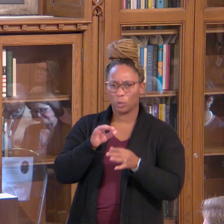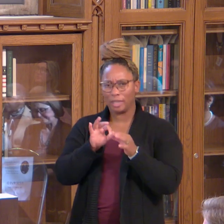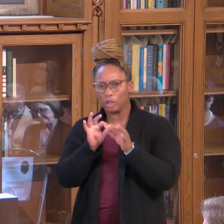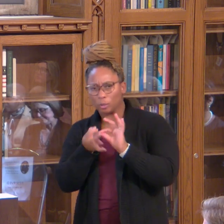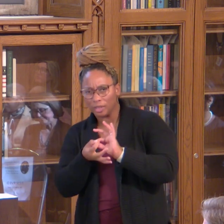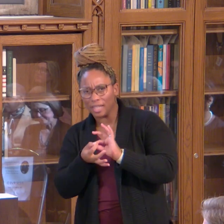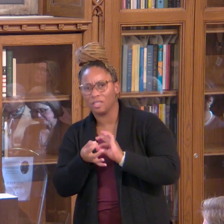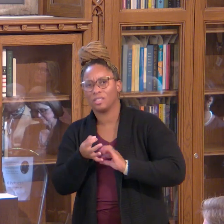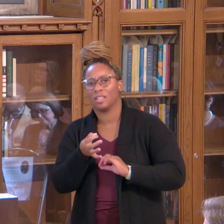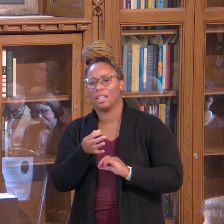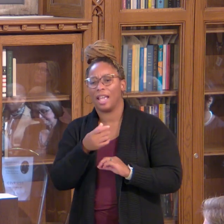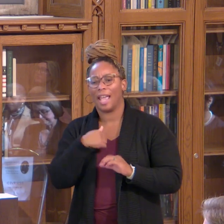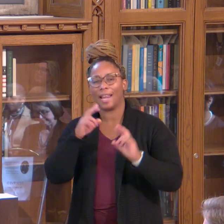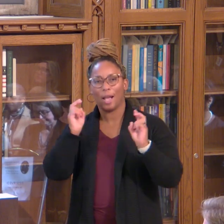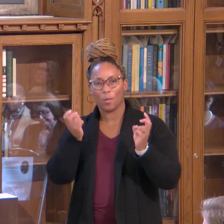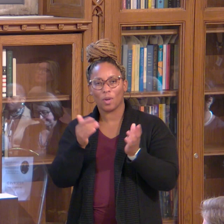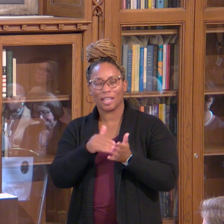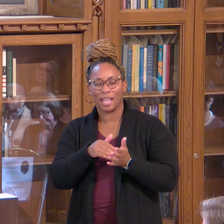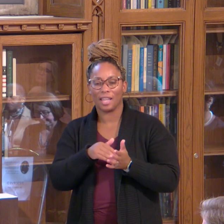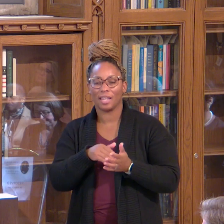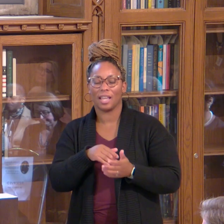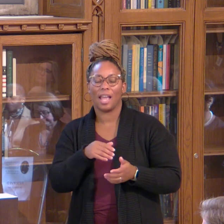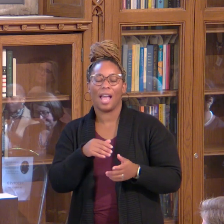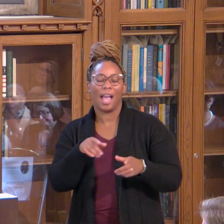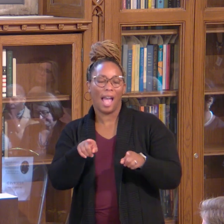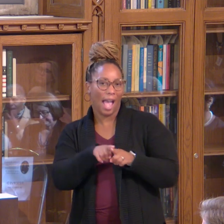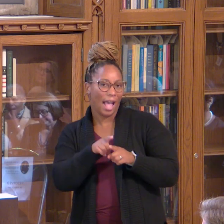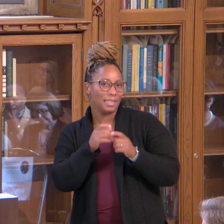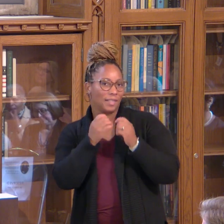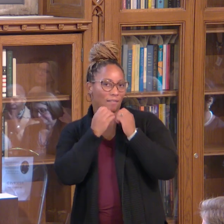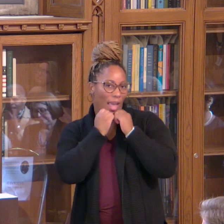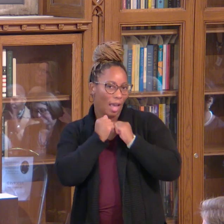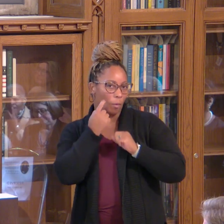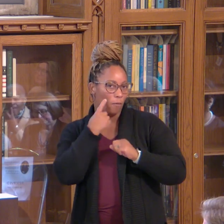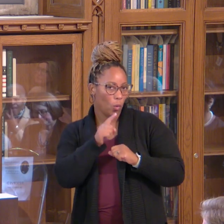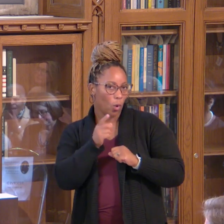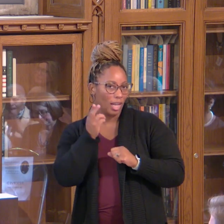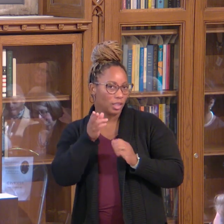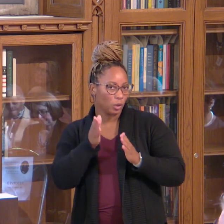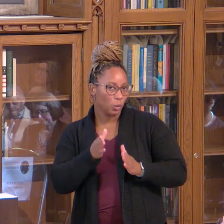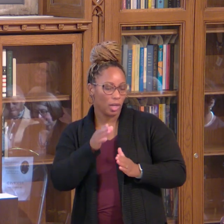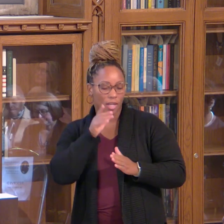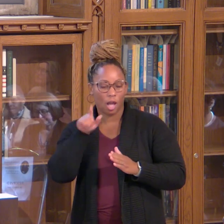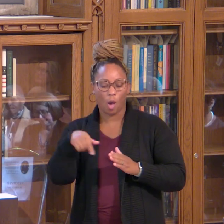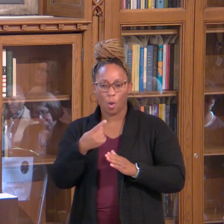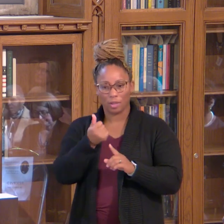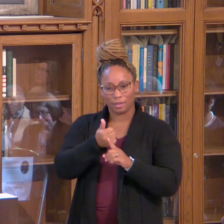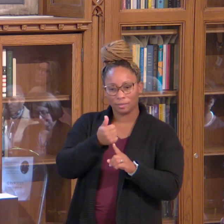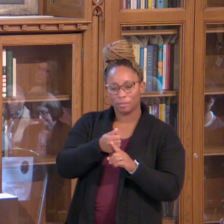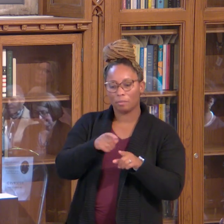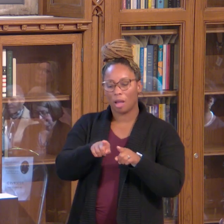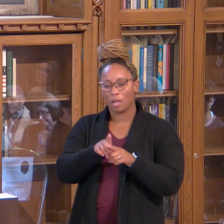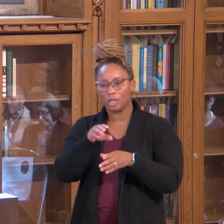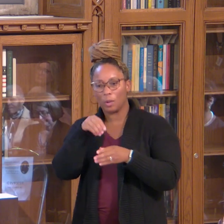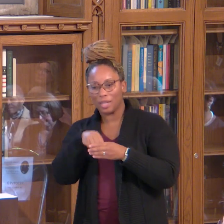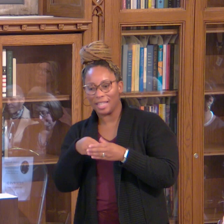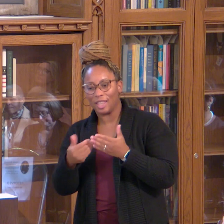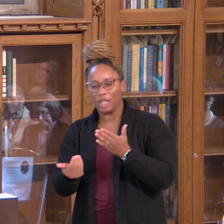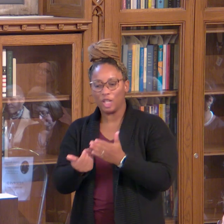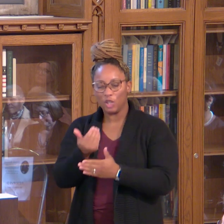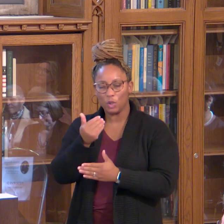interpretation and I quote him again as valuable for the historian not only in themselves but also in the